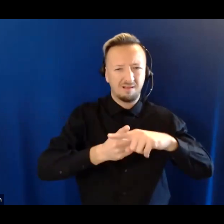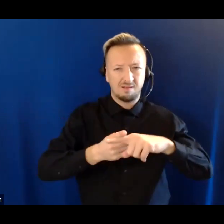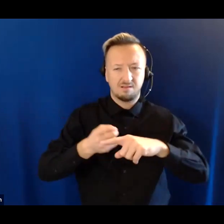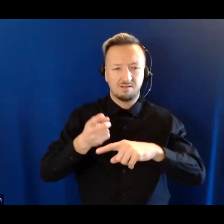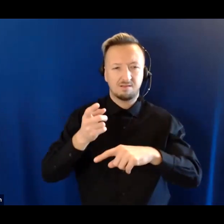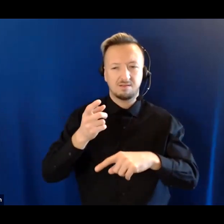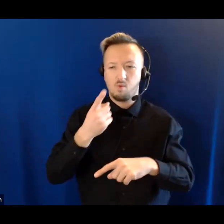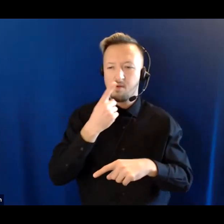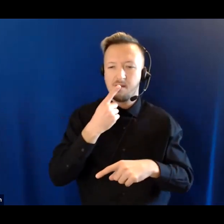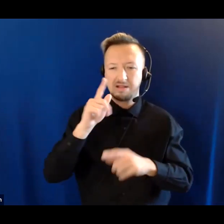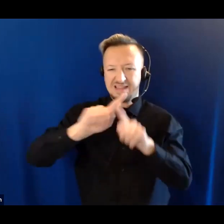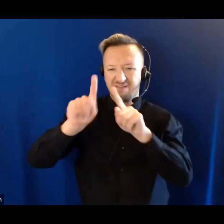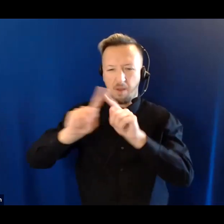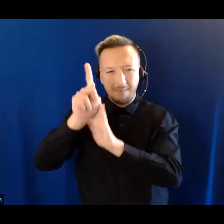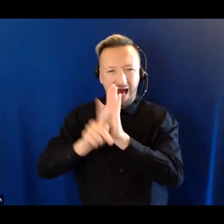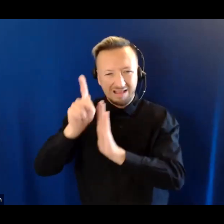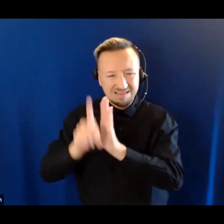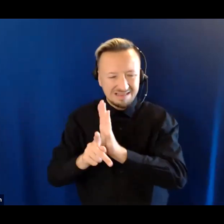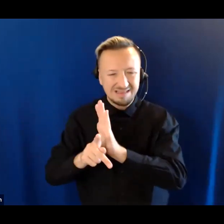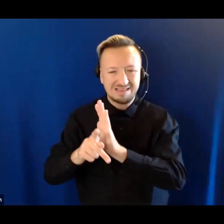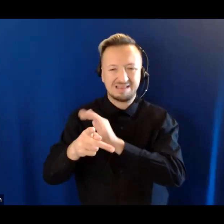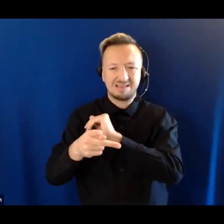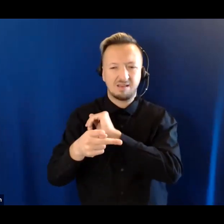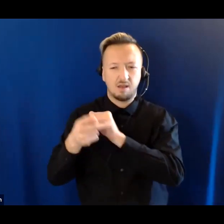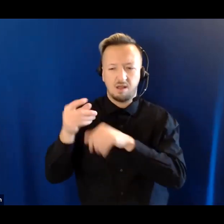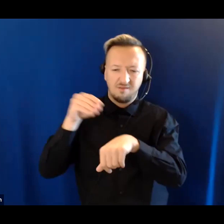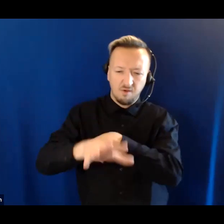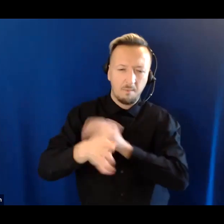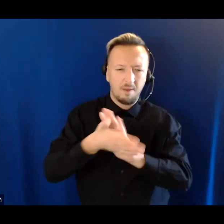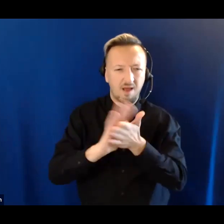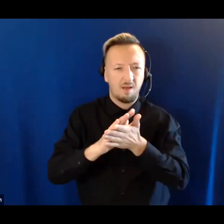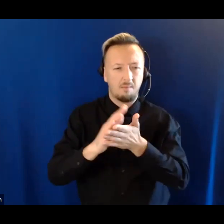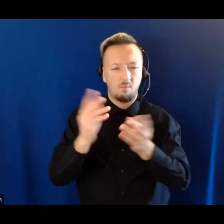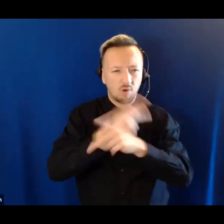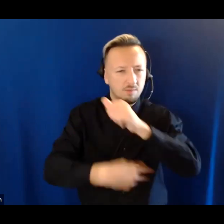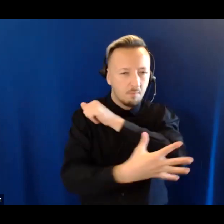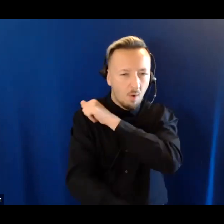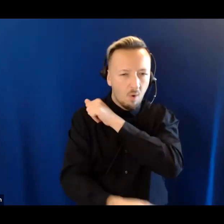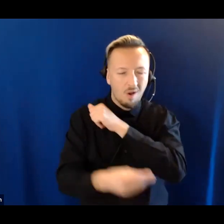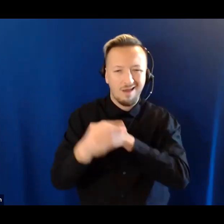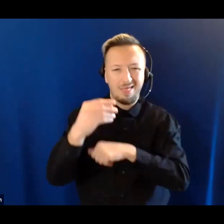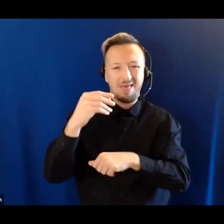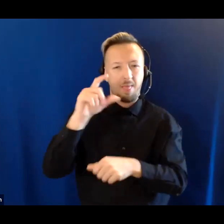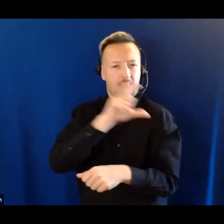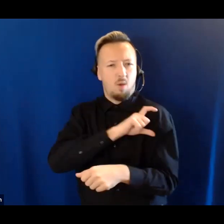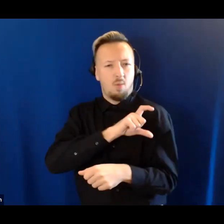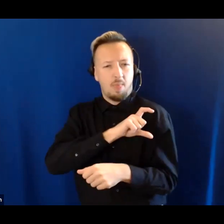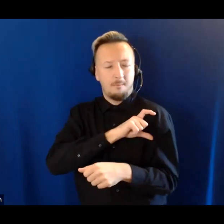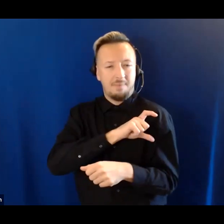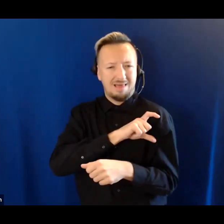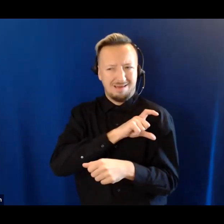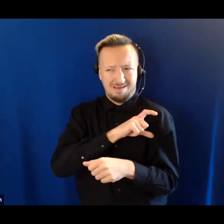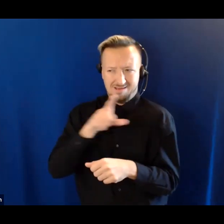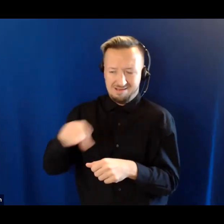like redlining and whatnot, and then policed to the point where the city budgets were dependent upon putting Black bodies